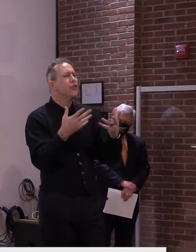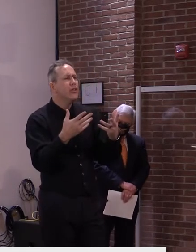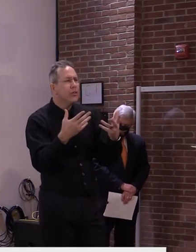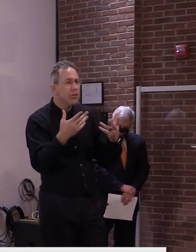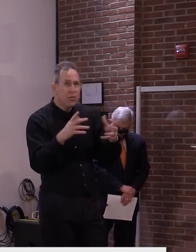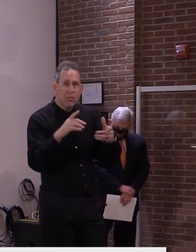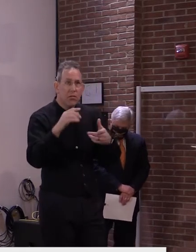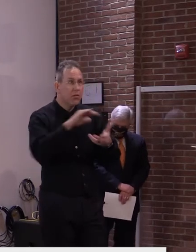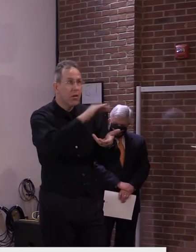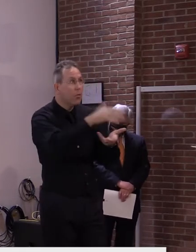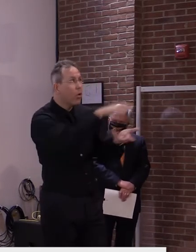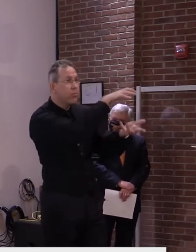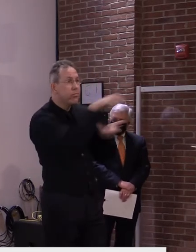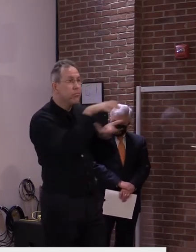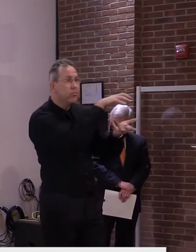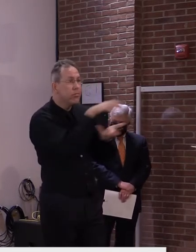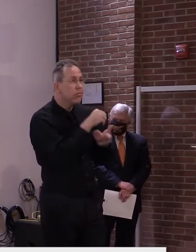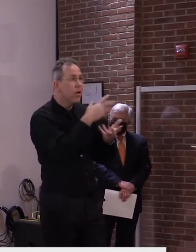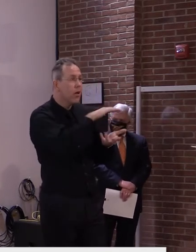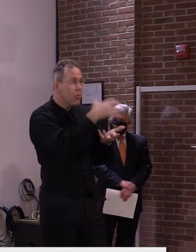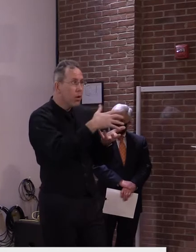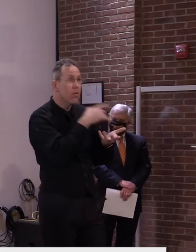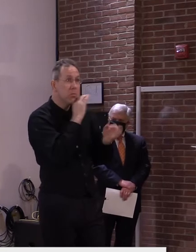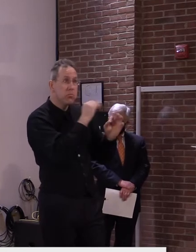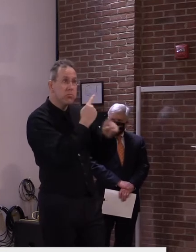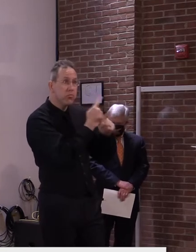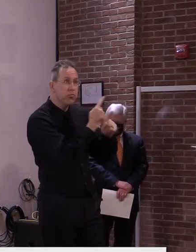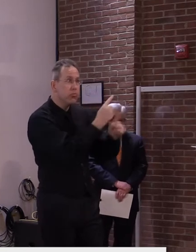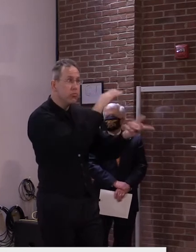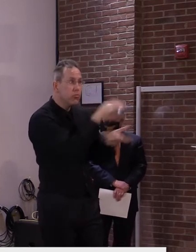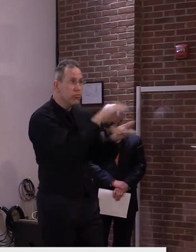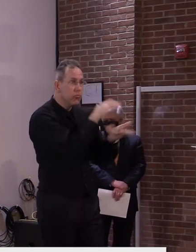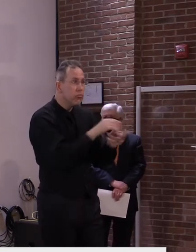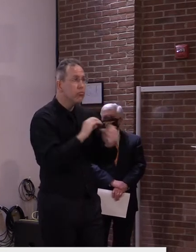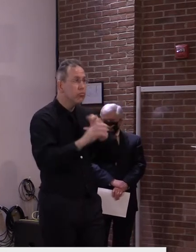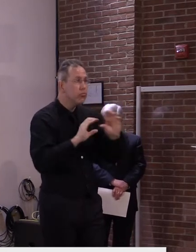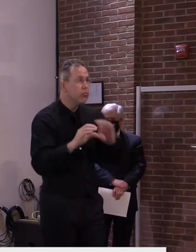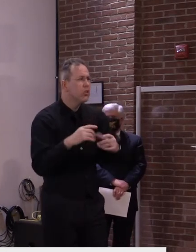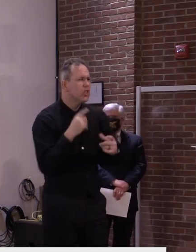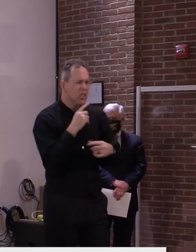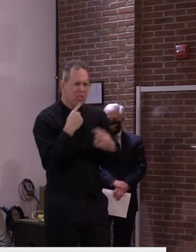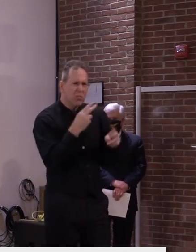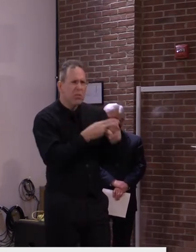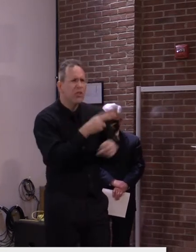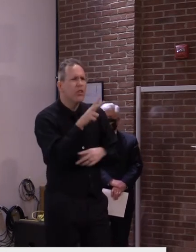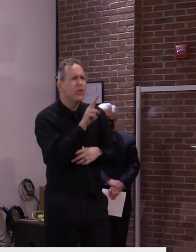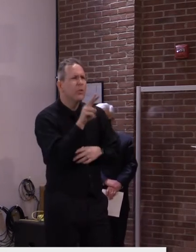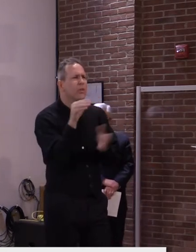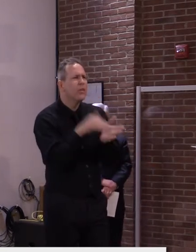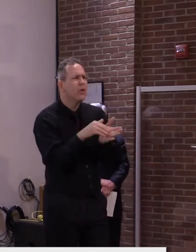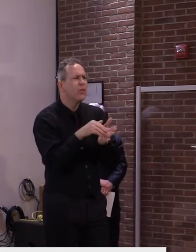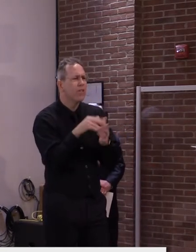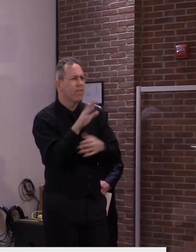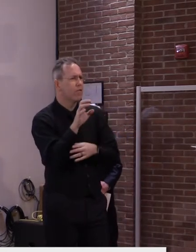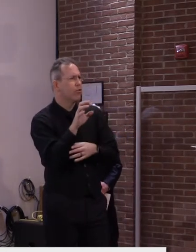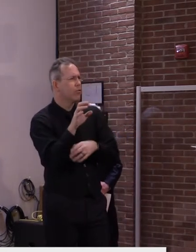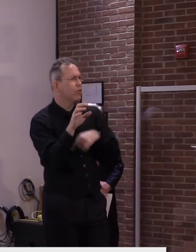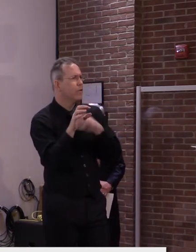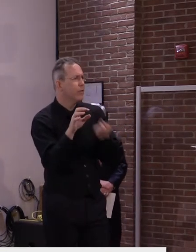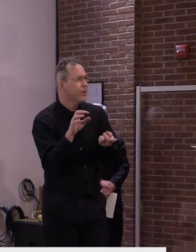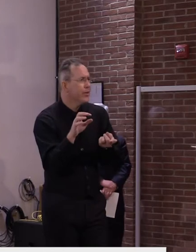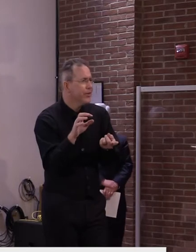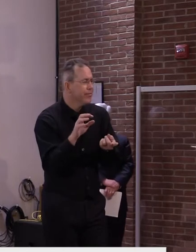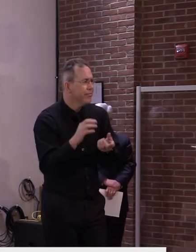of people who signed up. I think Secretary Smith had mentioned 32,500. Add to that the